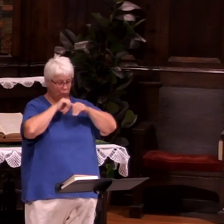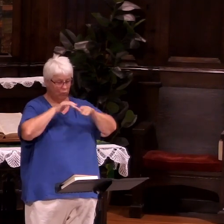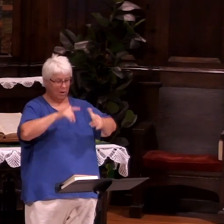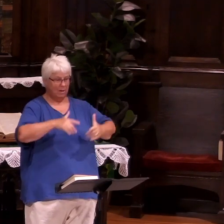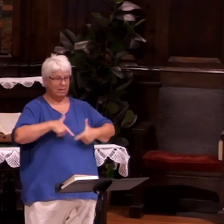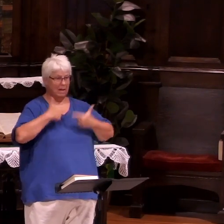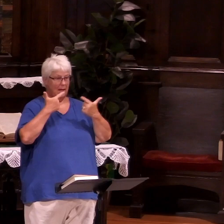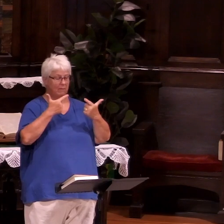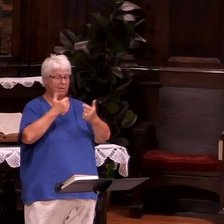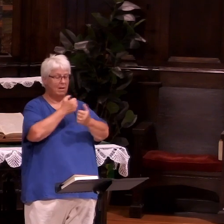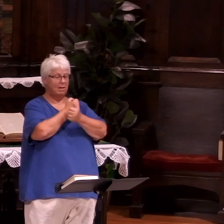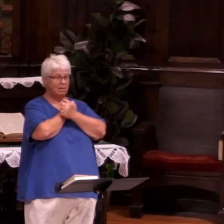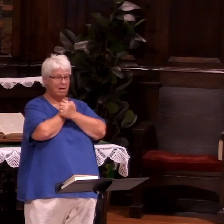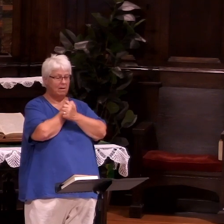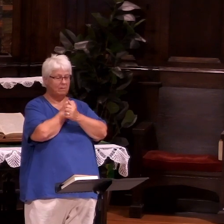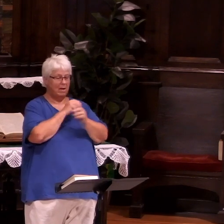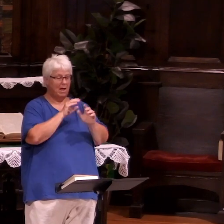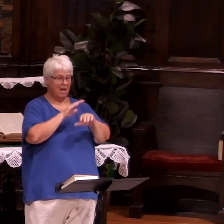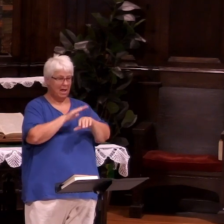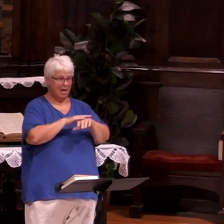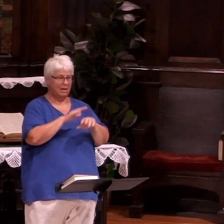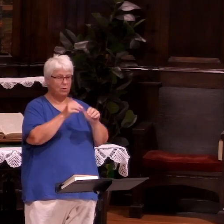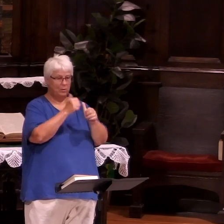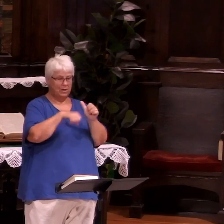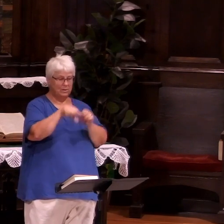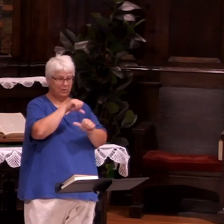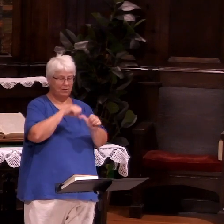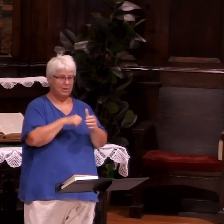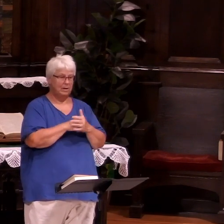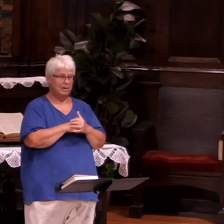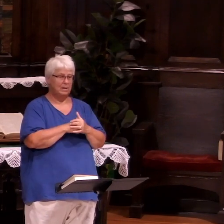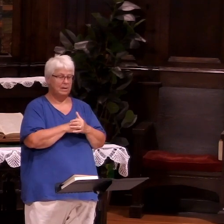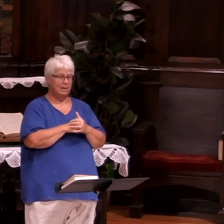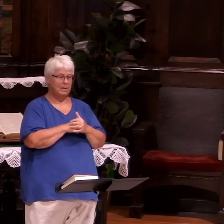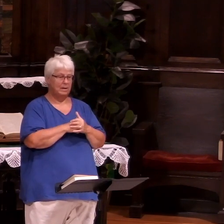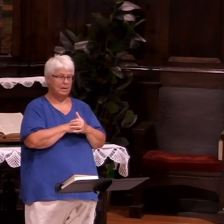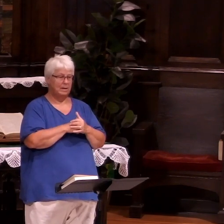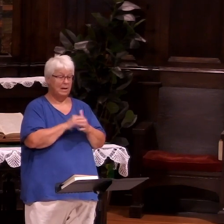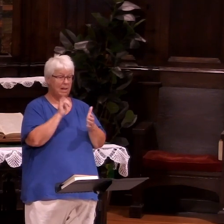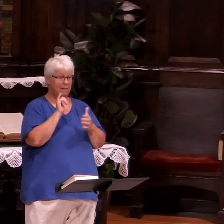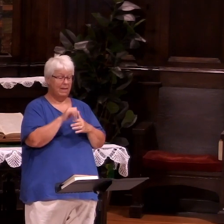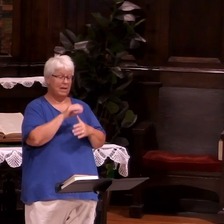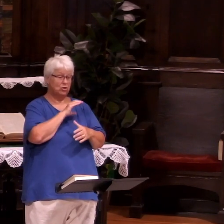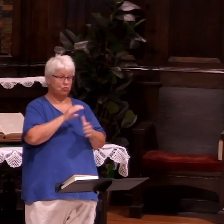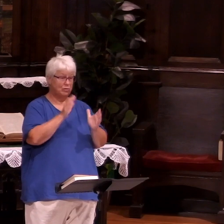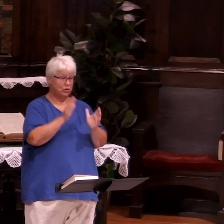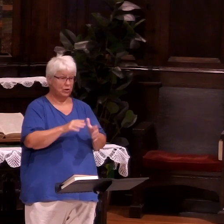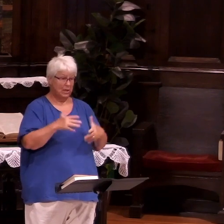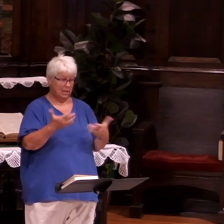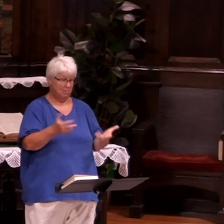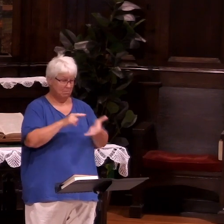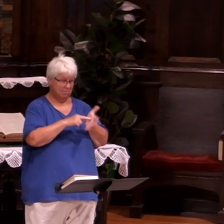light and love onto each other. Friends, that's Christianity.